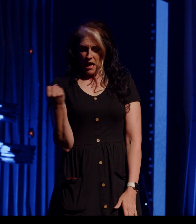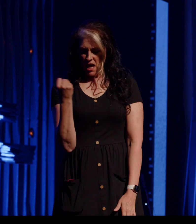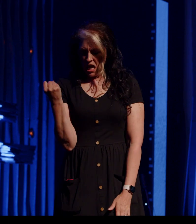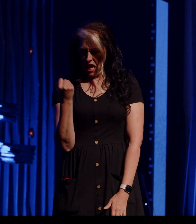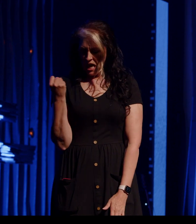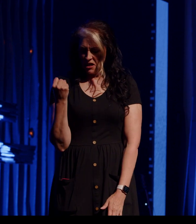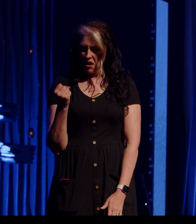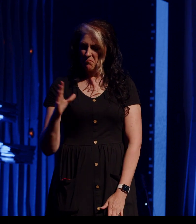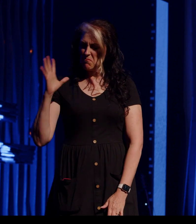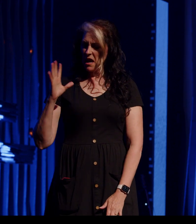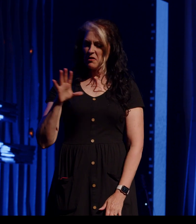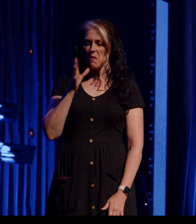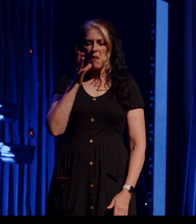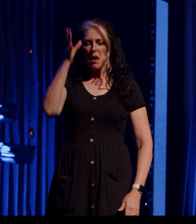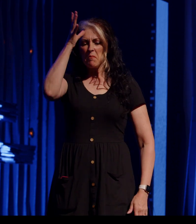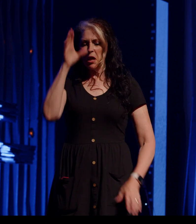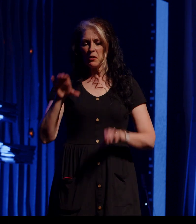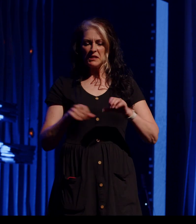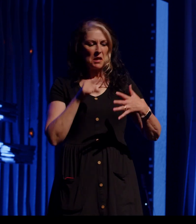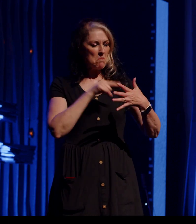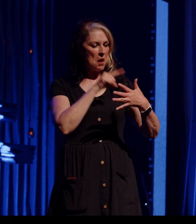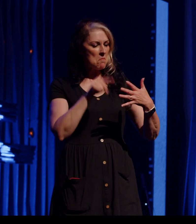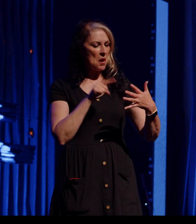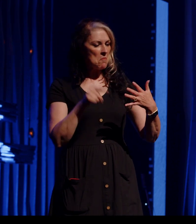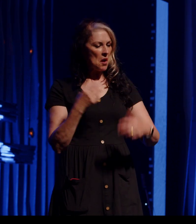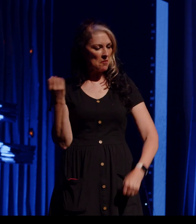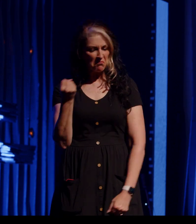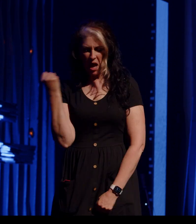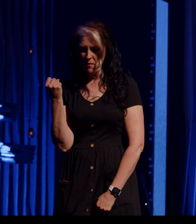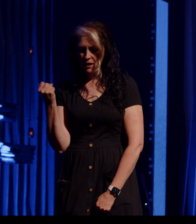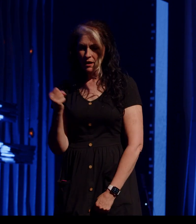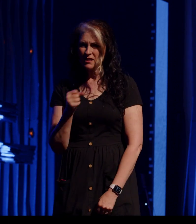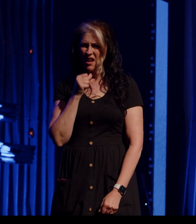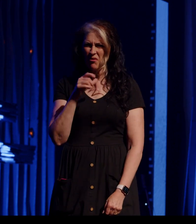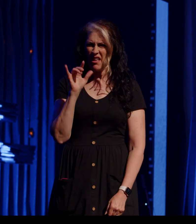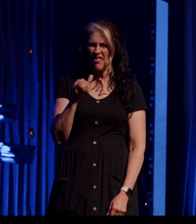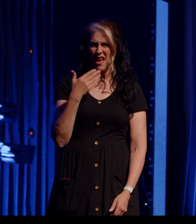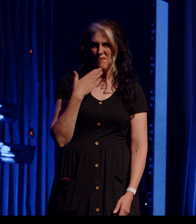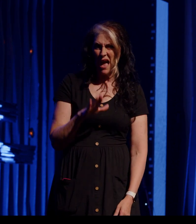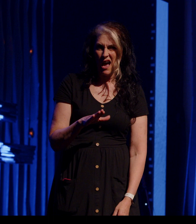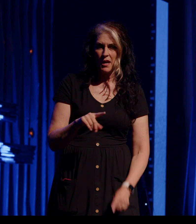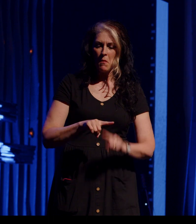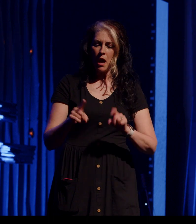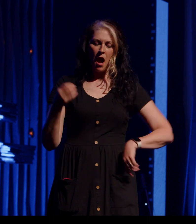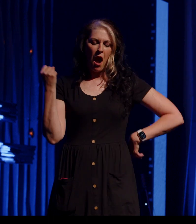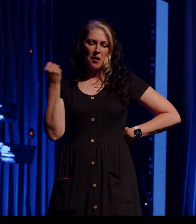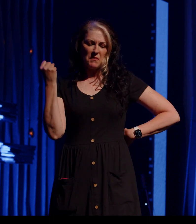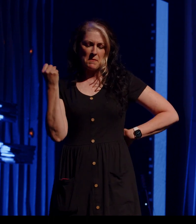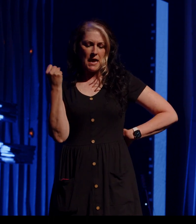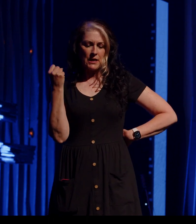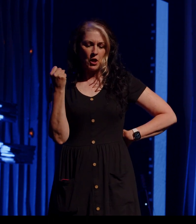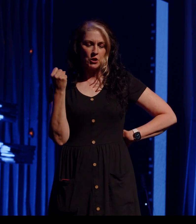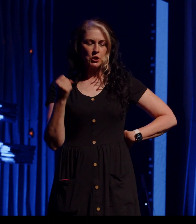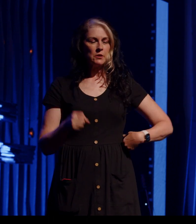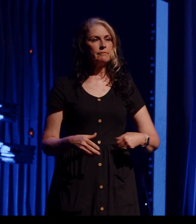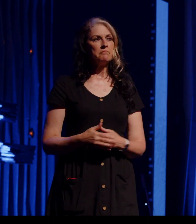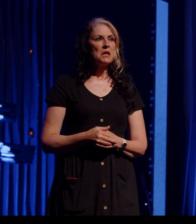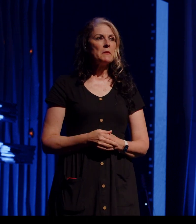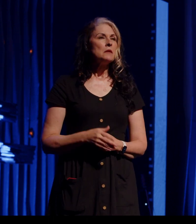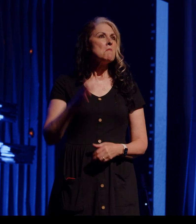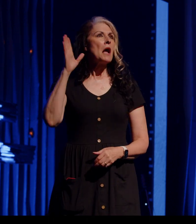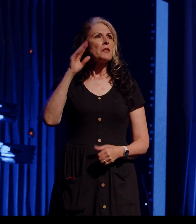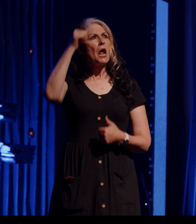parents did to us that aren't really terrible things. They just acted in a certain way, said something